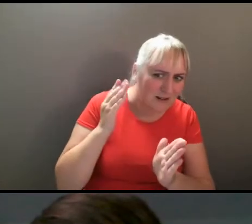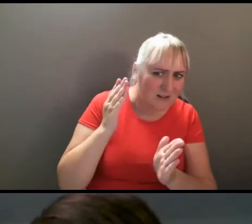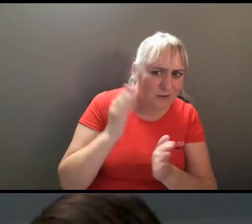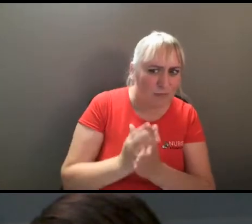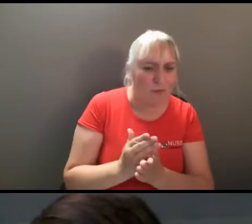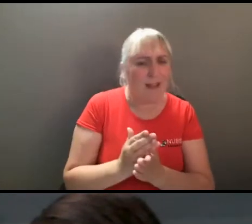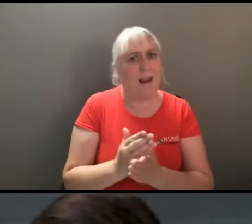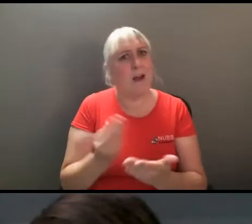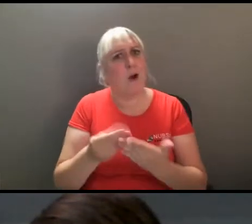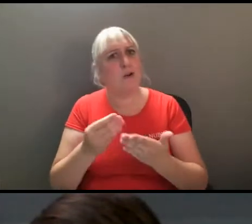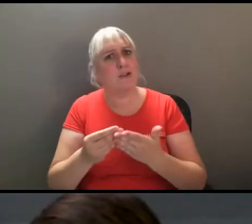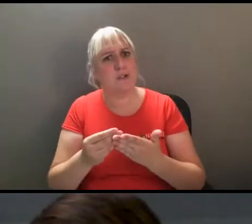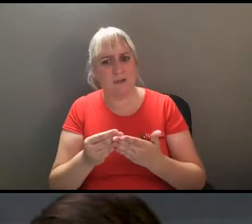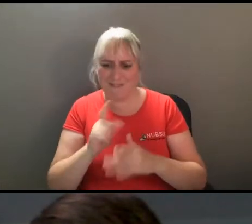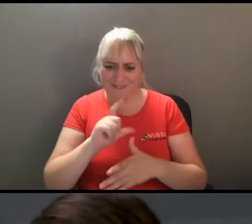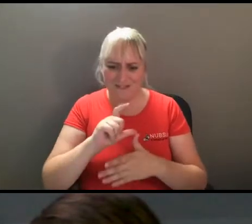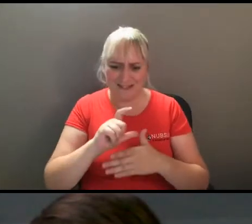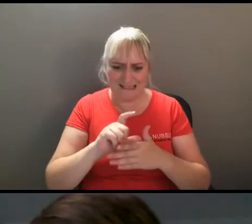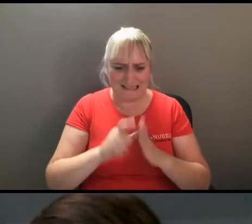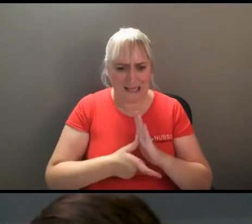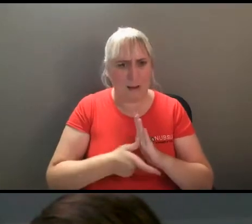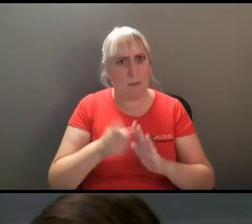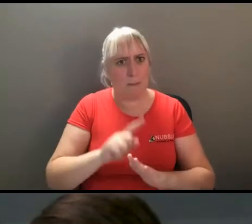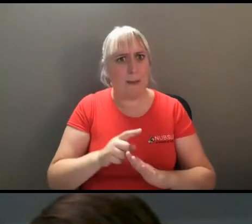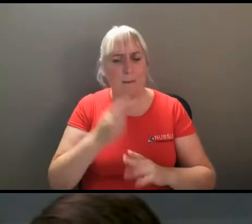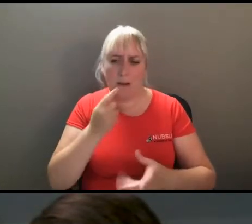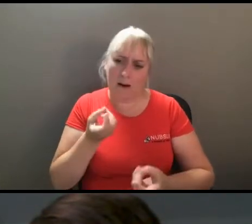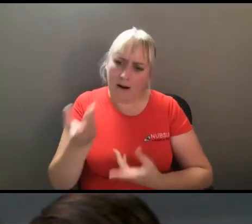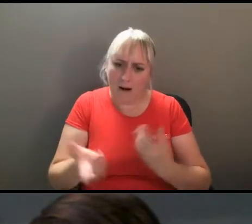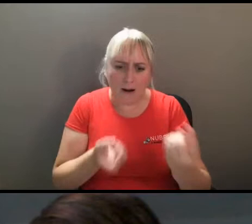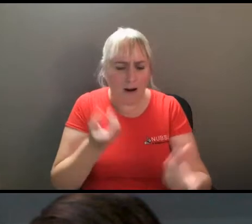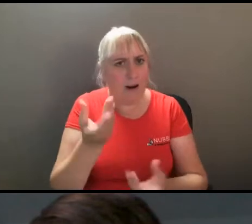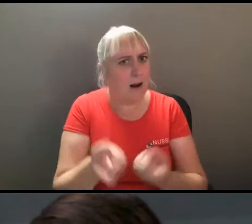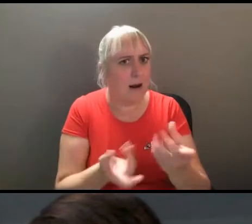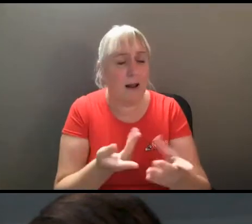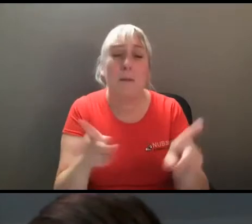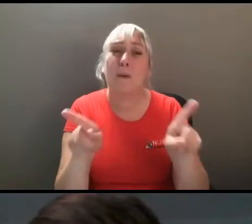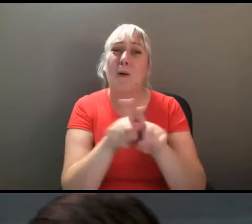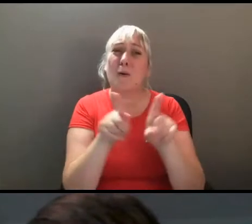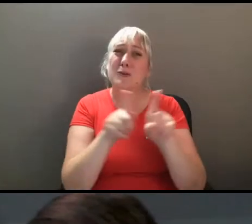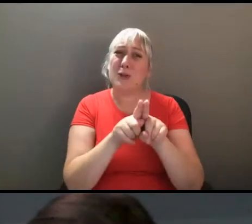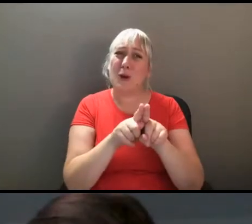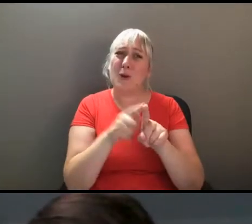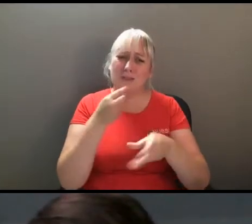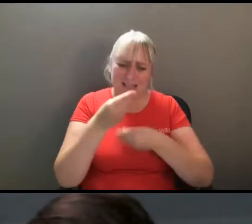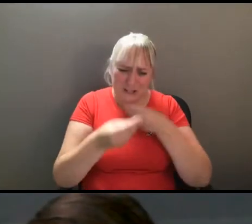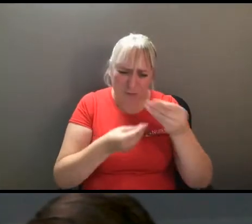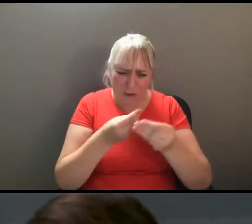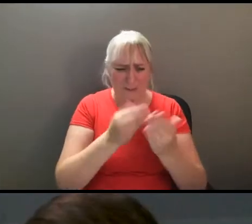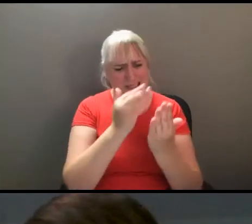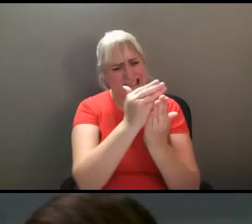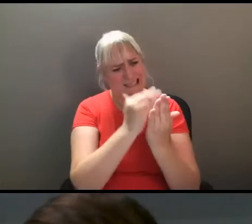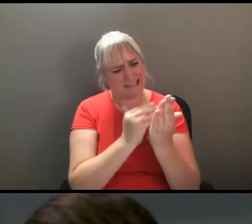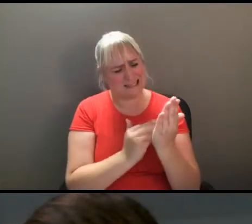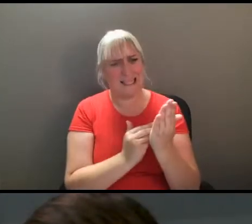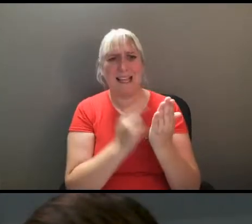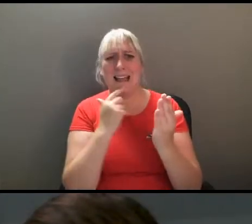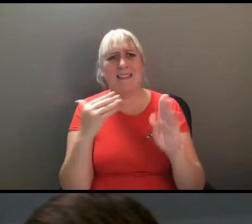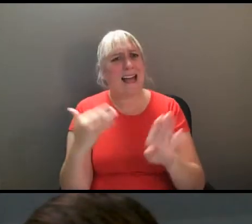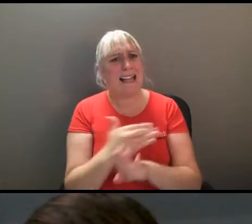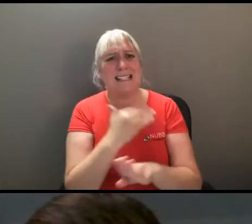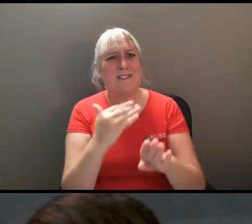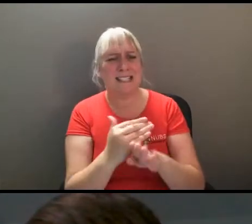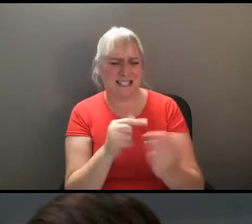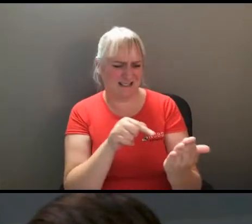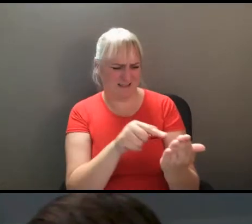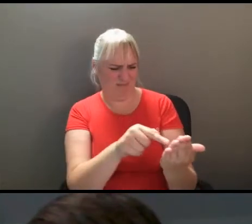disability, but also because the descriptors and the activities in the assessment don't accurately